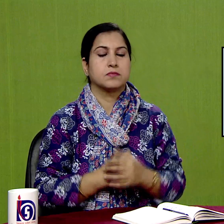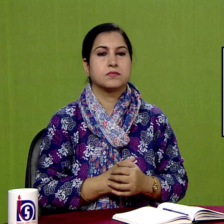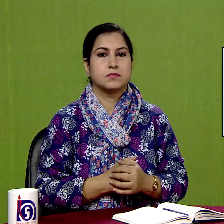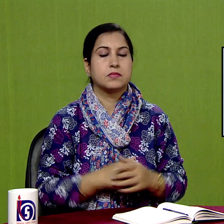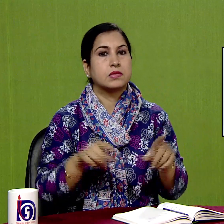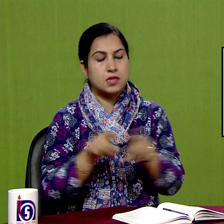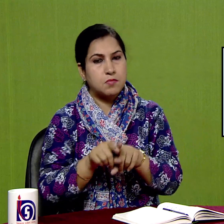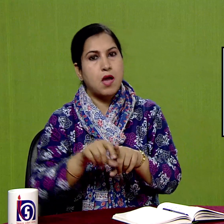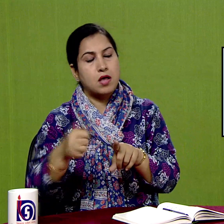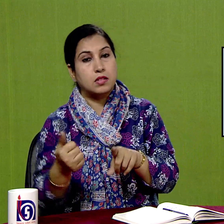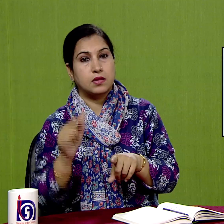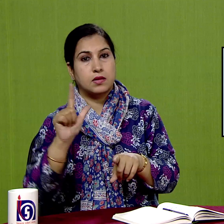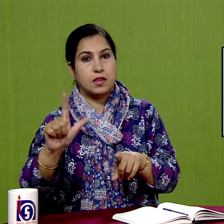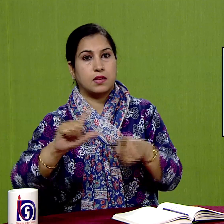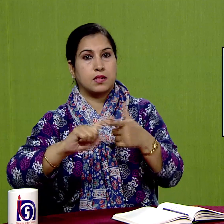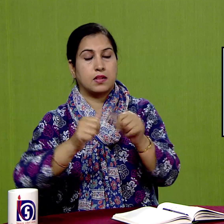and lead